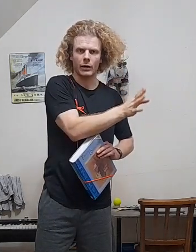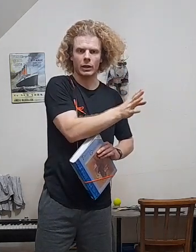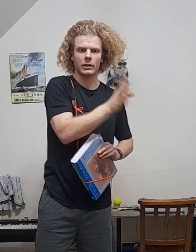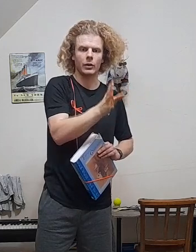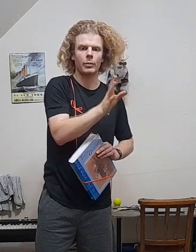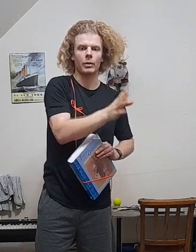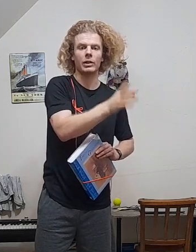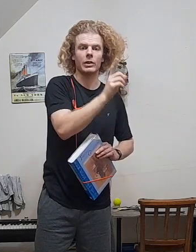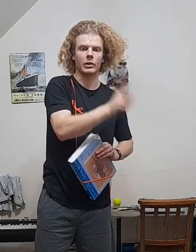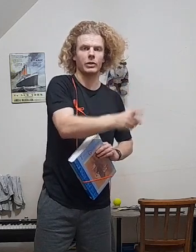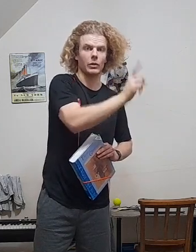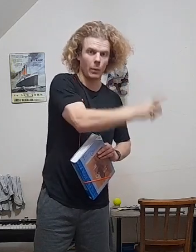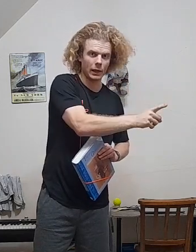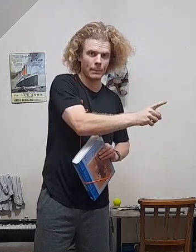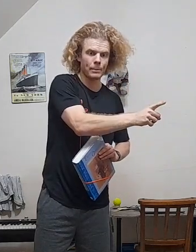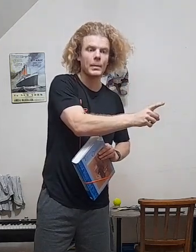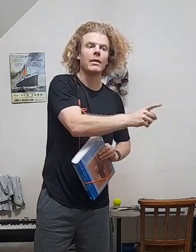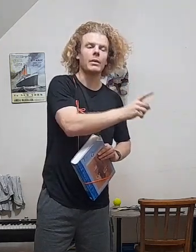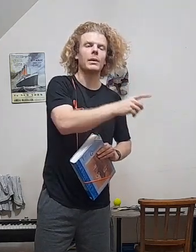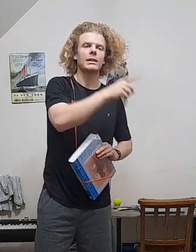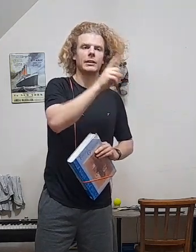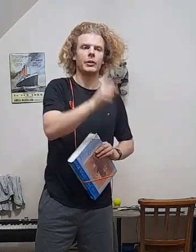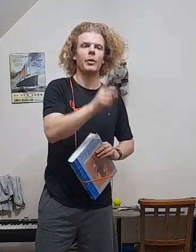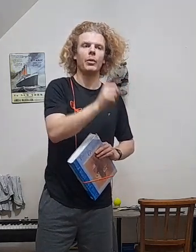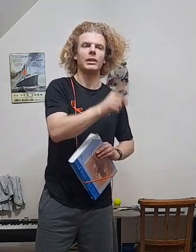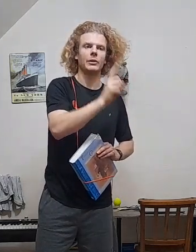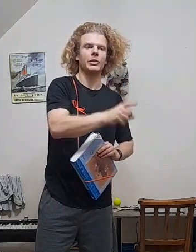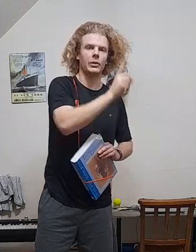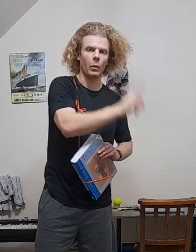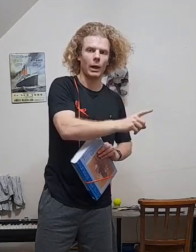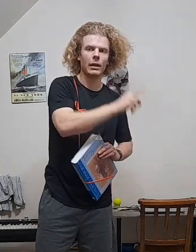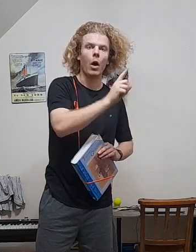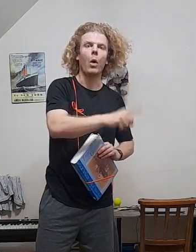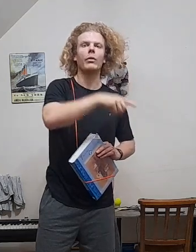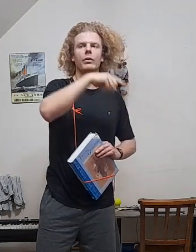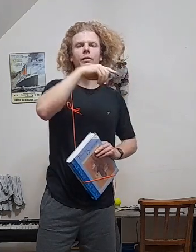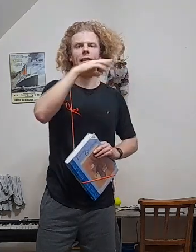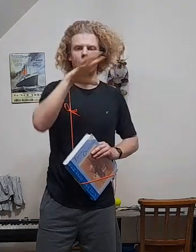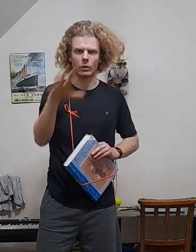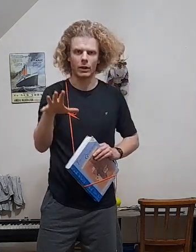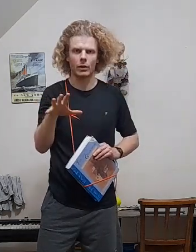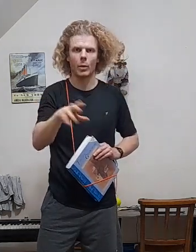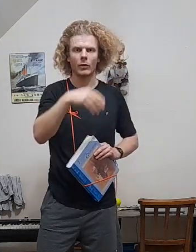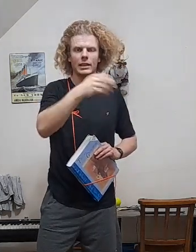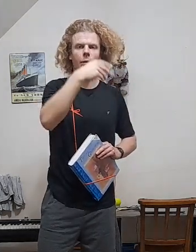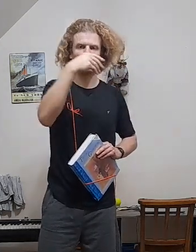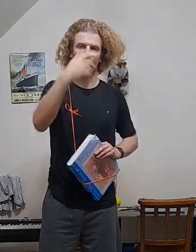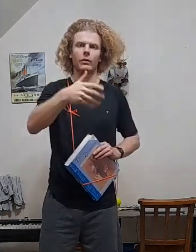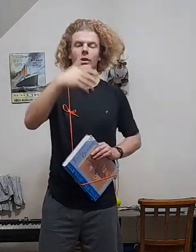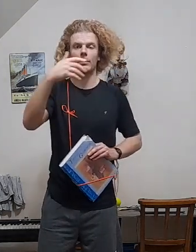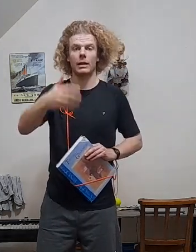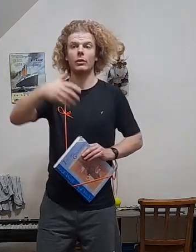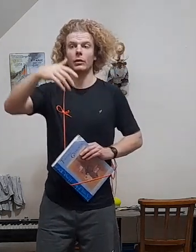it, 0.001. That means 0.001 of this Avogadro number of 6023 times 10 to the